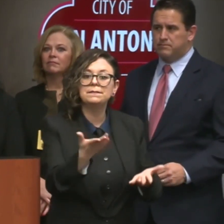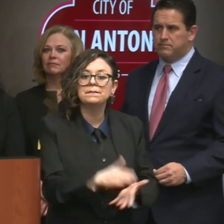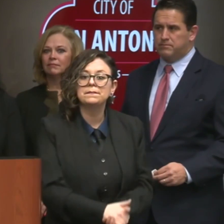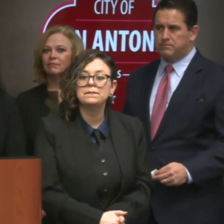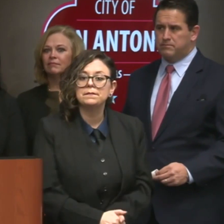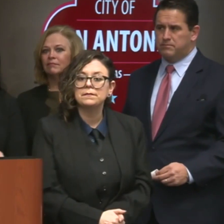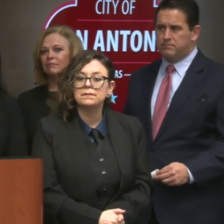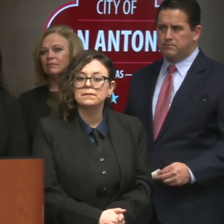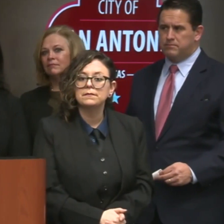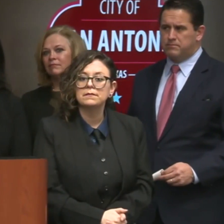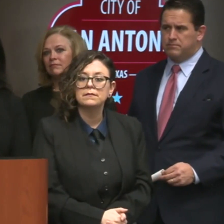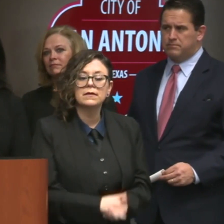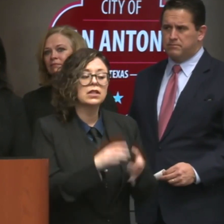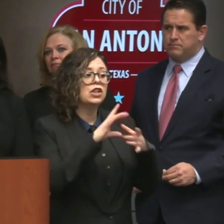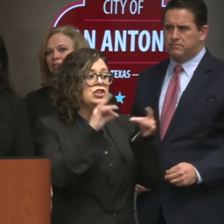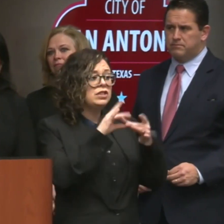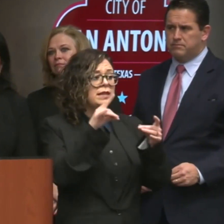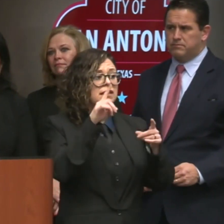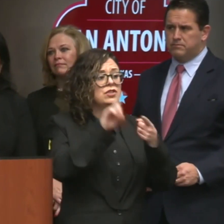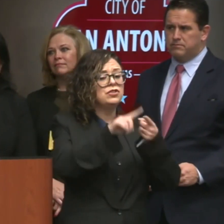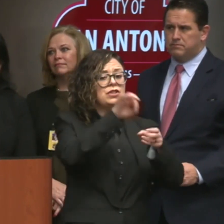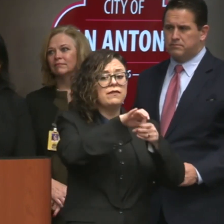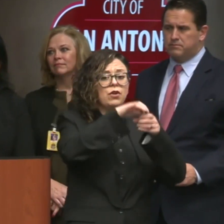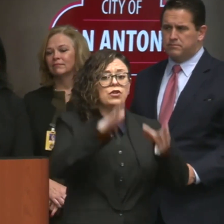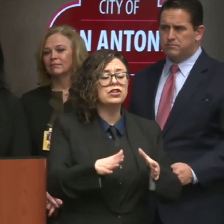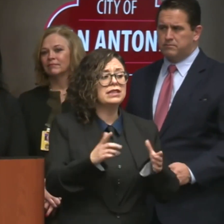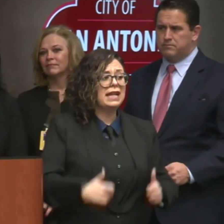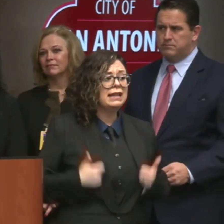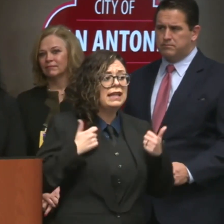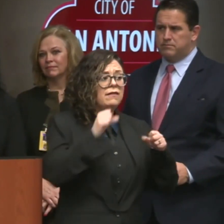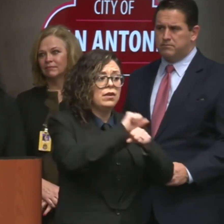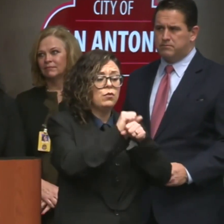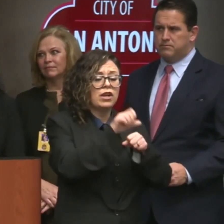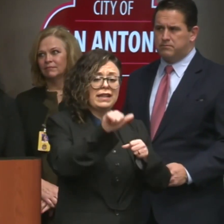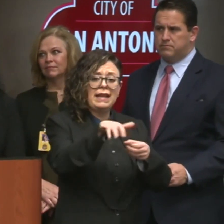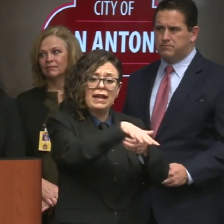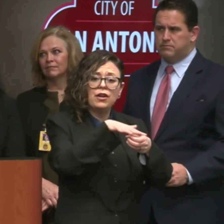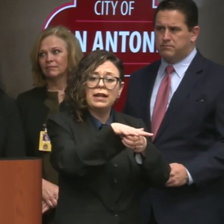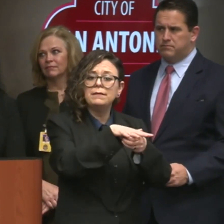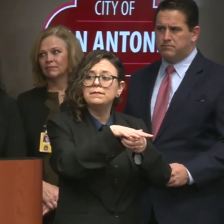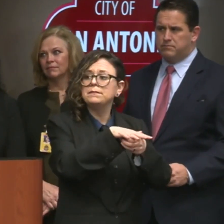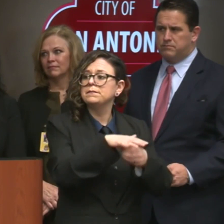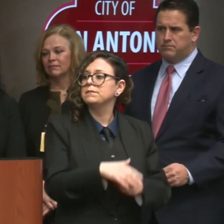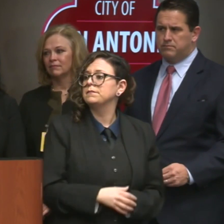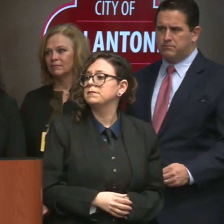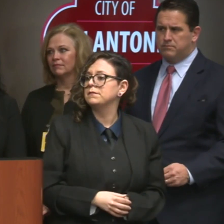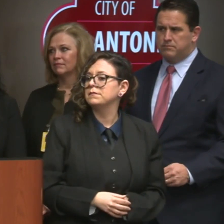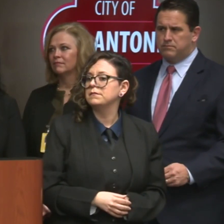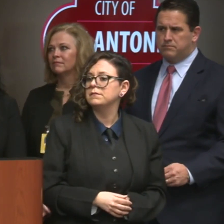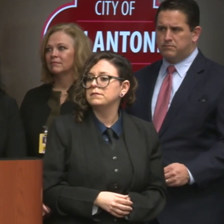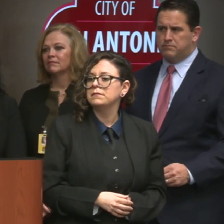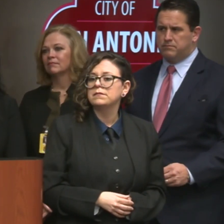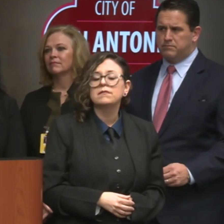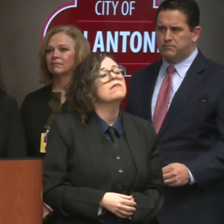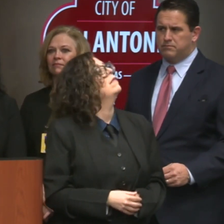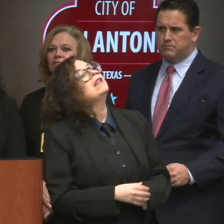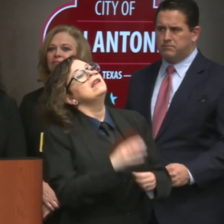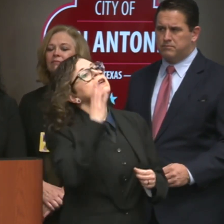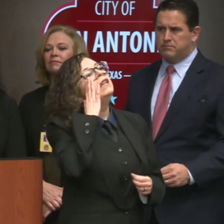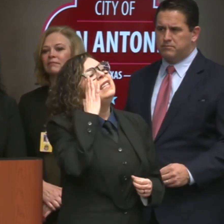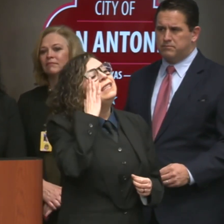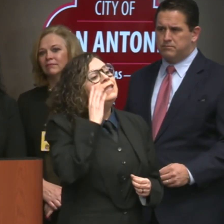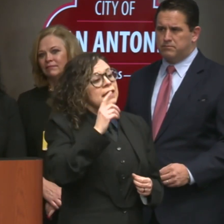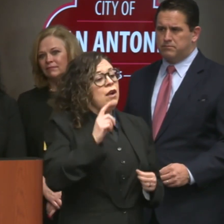good. Would you speak to those constituents who live and work in that area? Yeah, what I would say, the bottom line is that the emergency